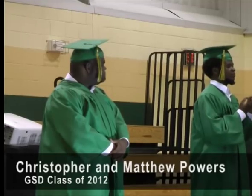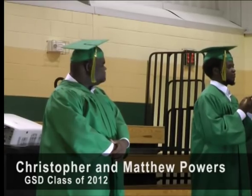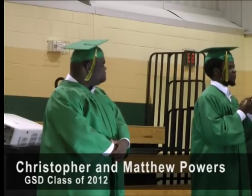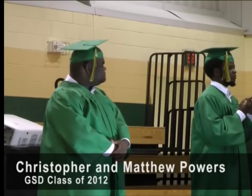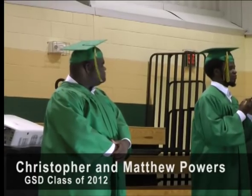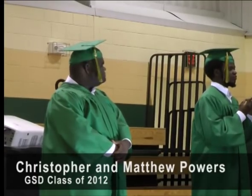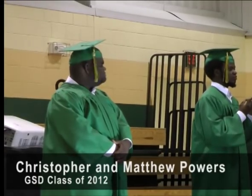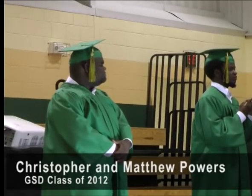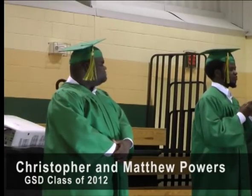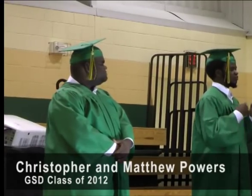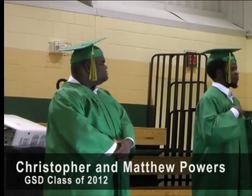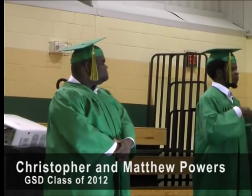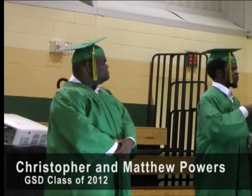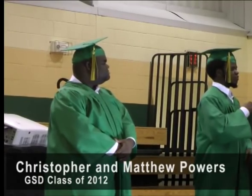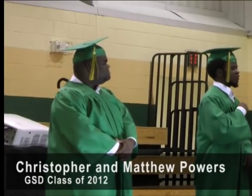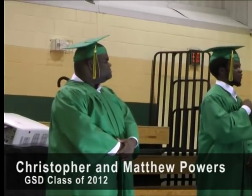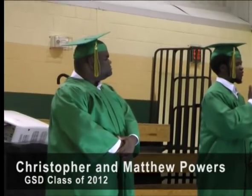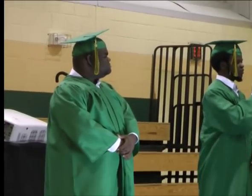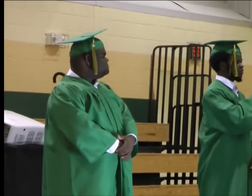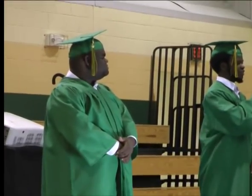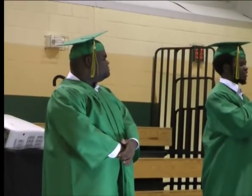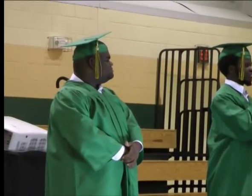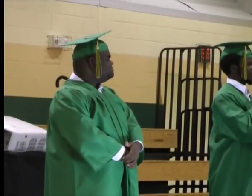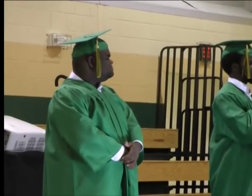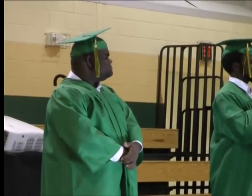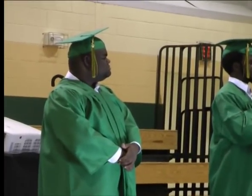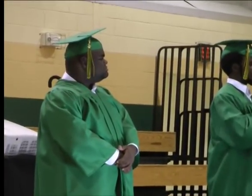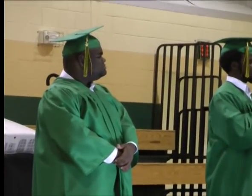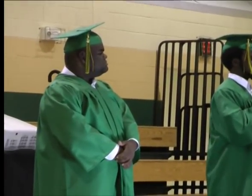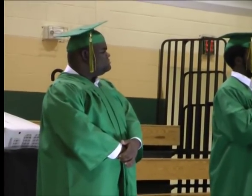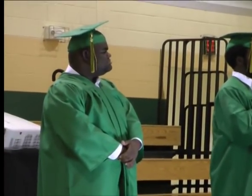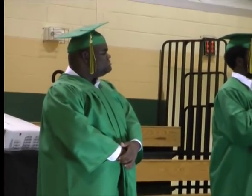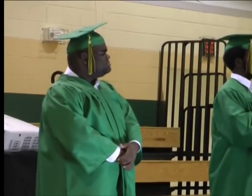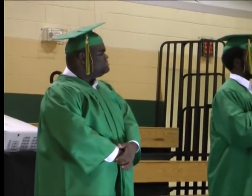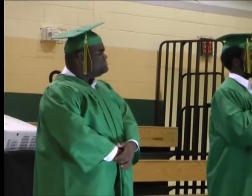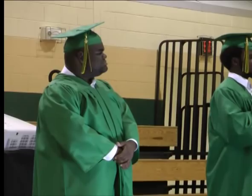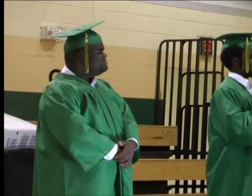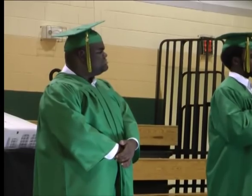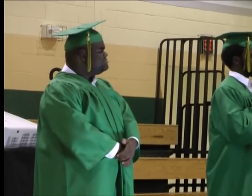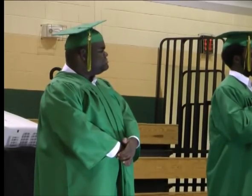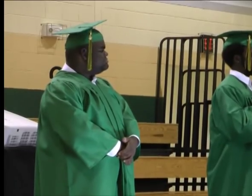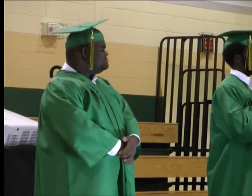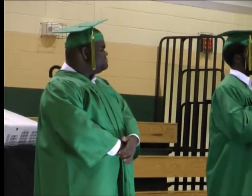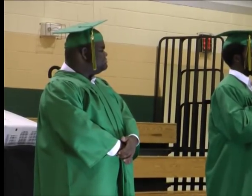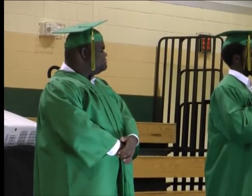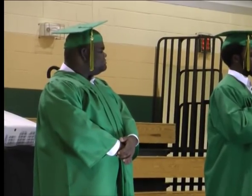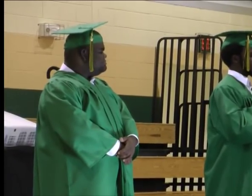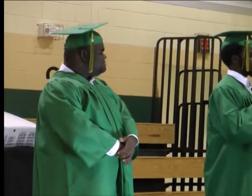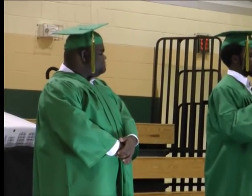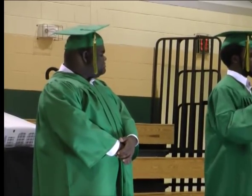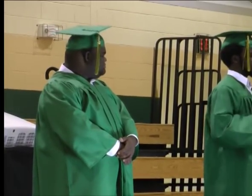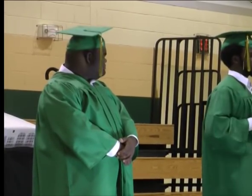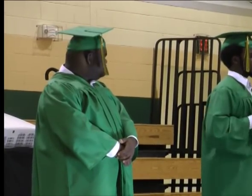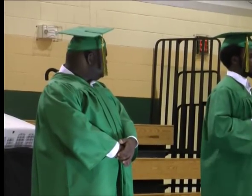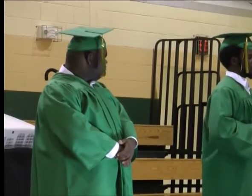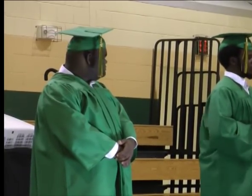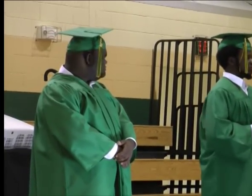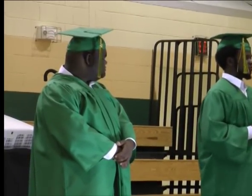family. We, the GSM seniors of 2012, welcome